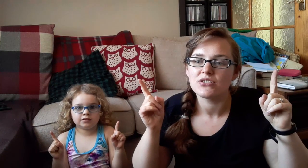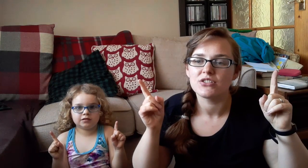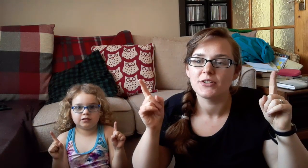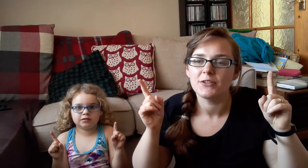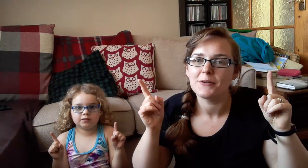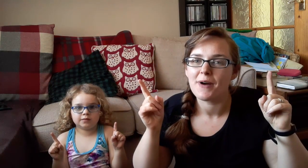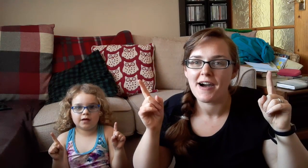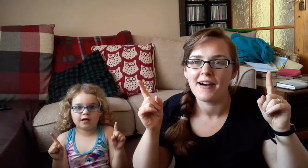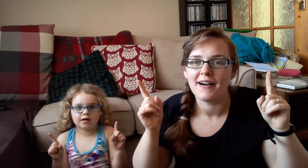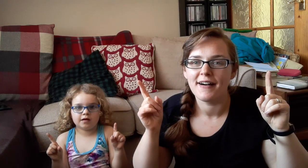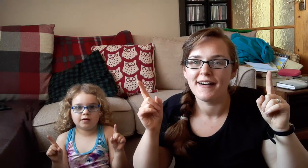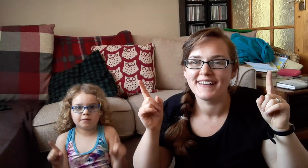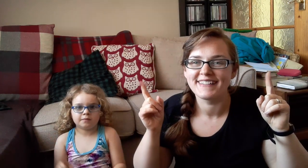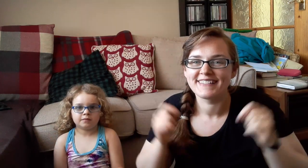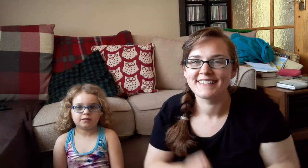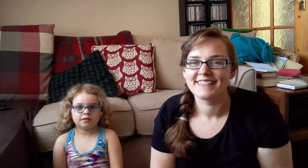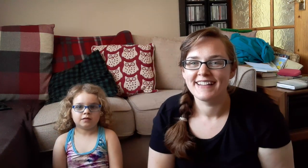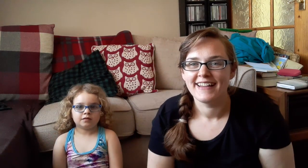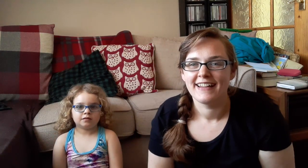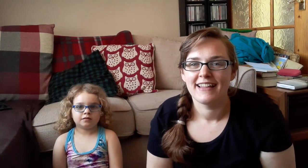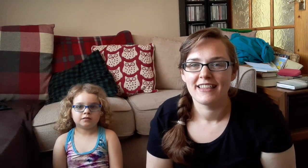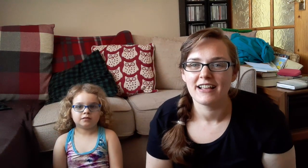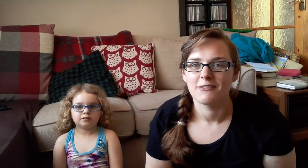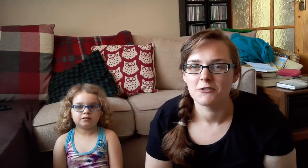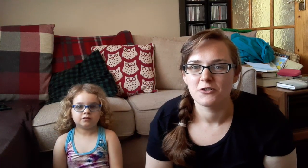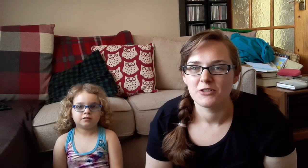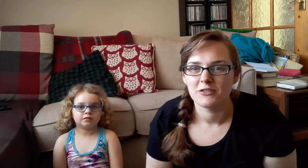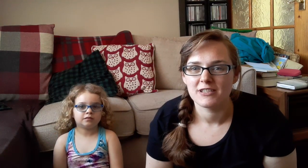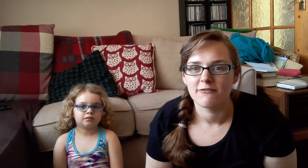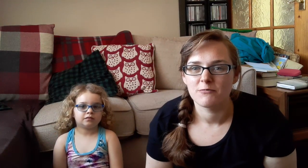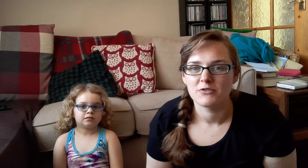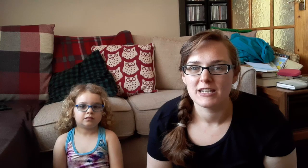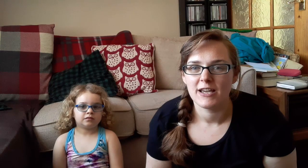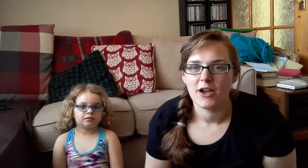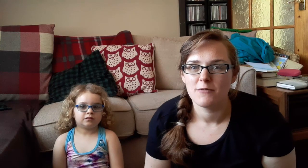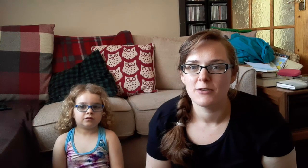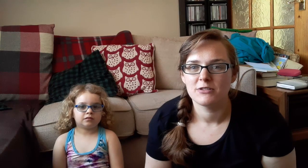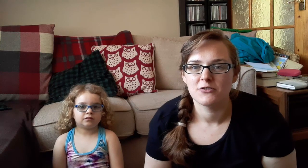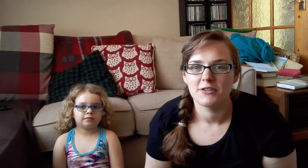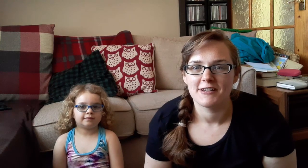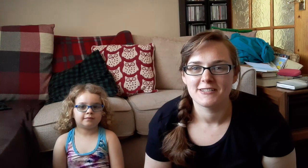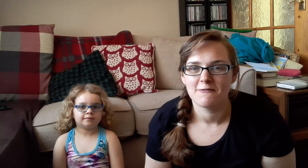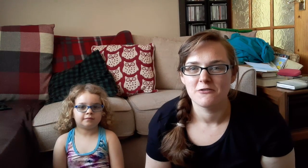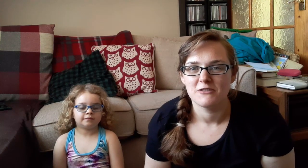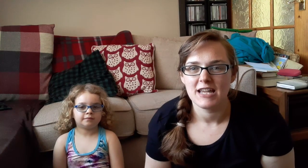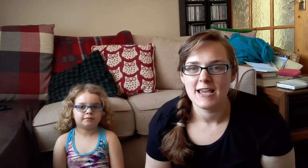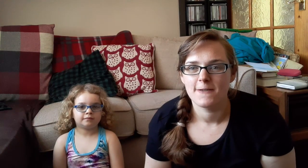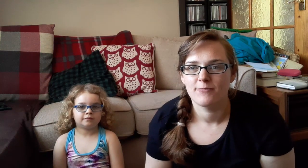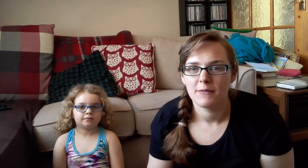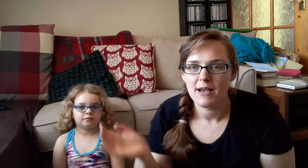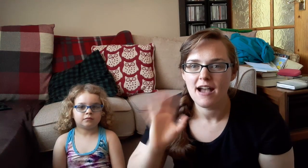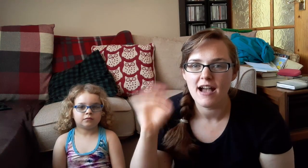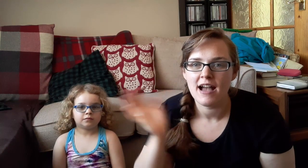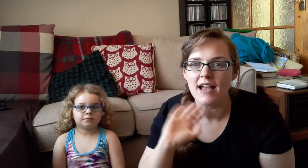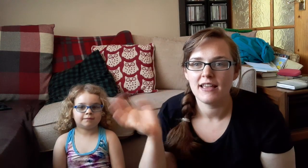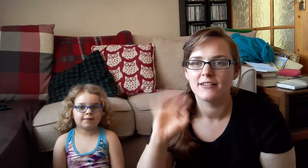you are. Thanks for joining us, everybody. I hope you enjoy the rest of your day. Bye.